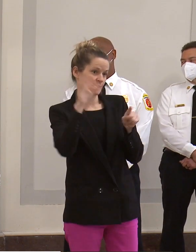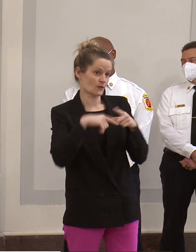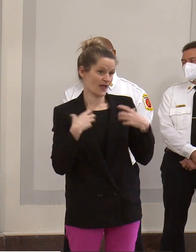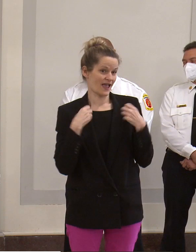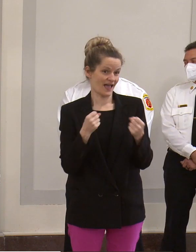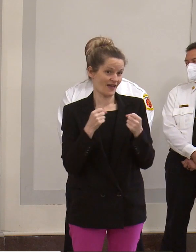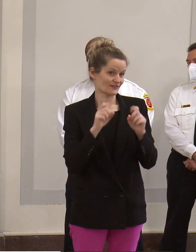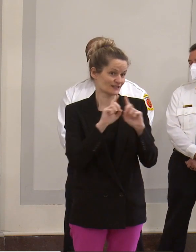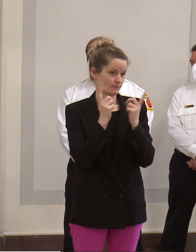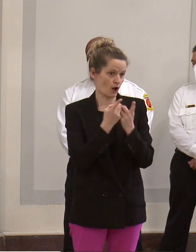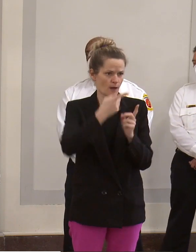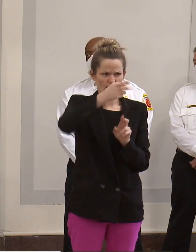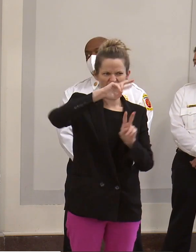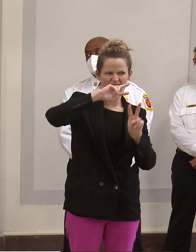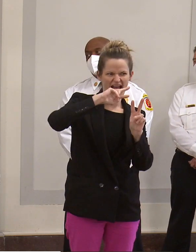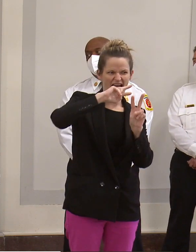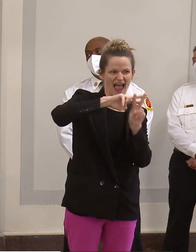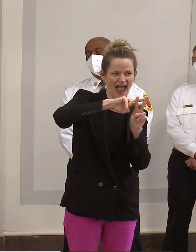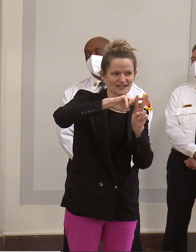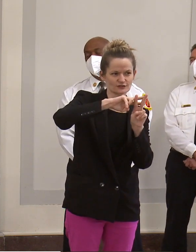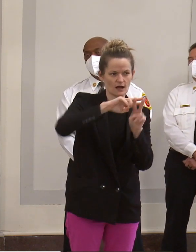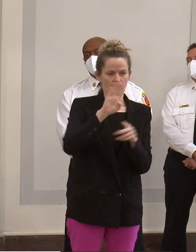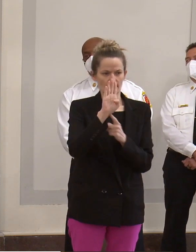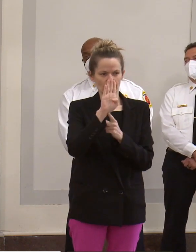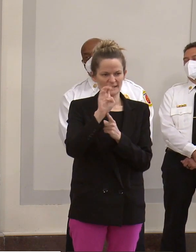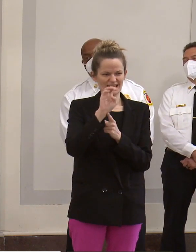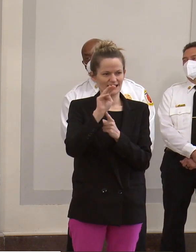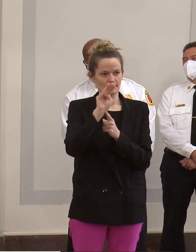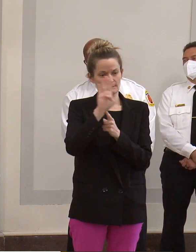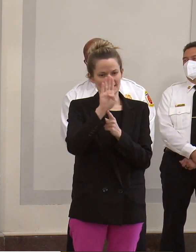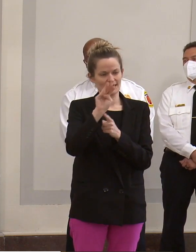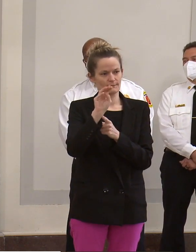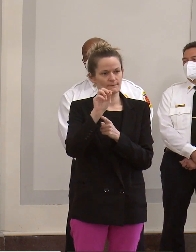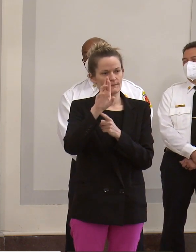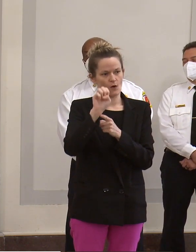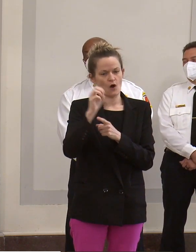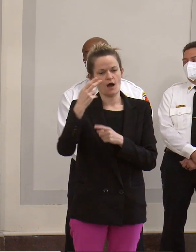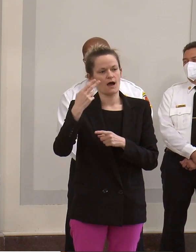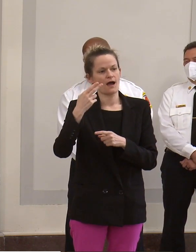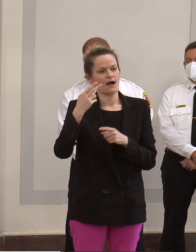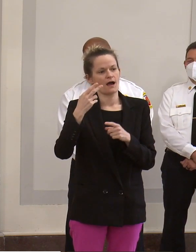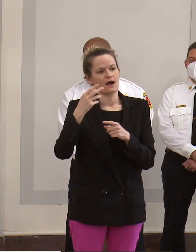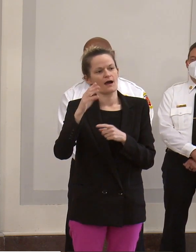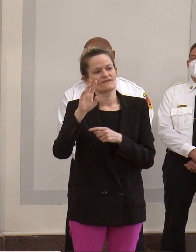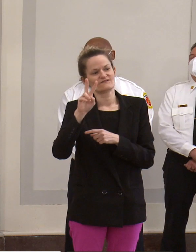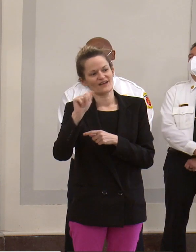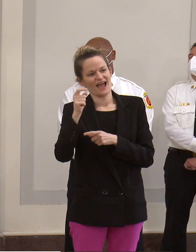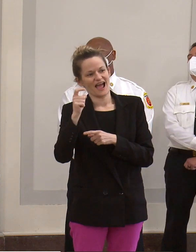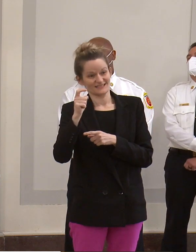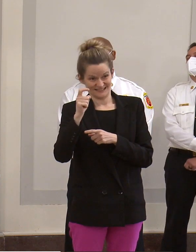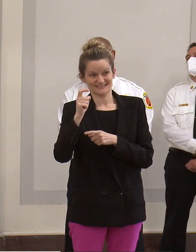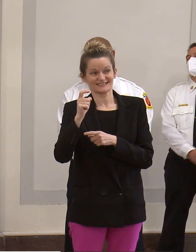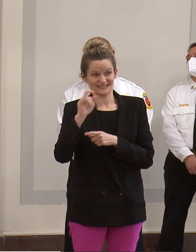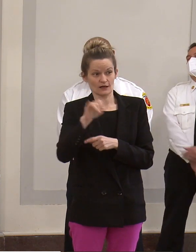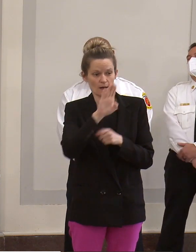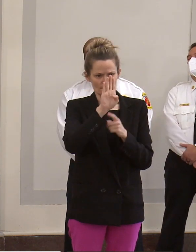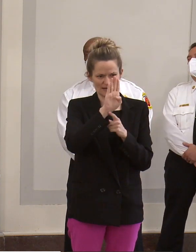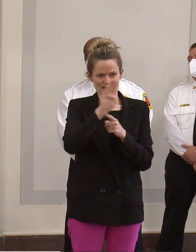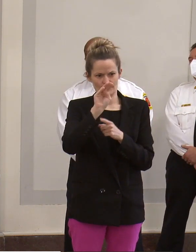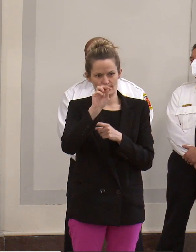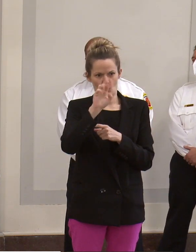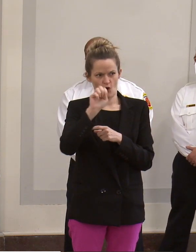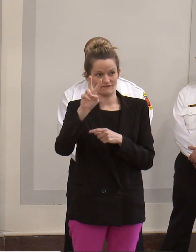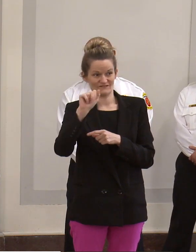Twitter, or Facebook using the hashtag #BeMoreVax, and entries will be accepted until Friday,